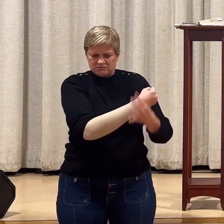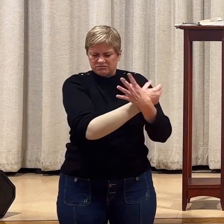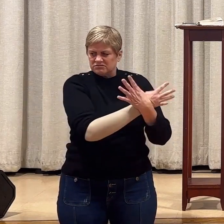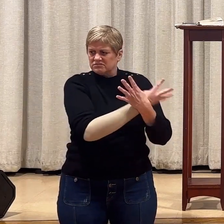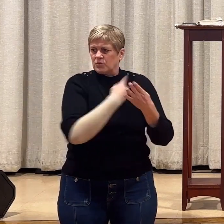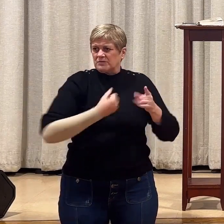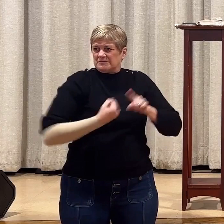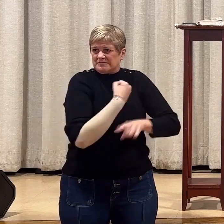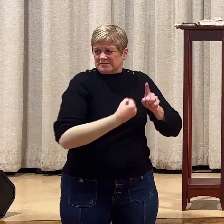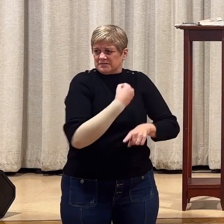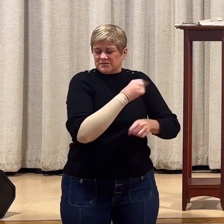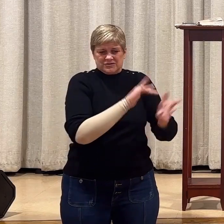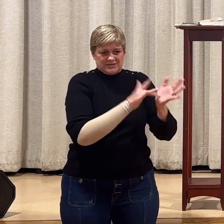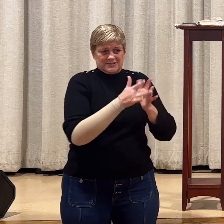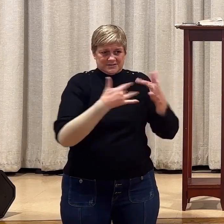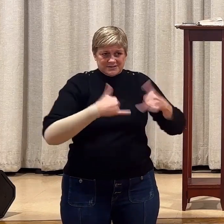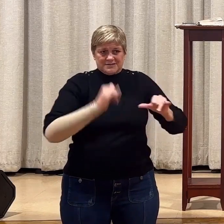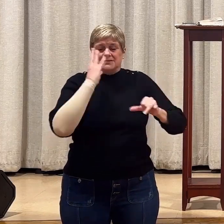for Christ.